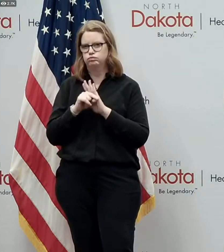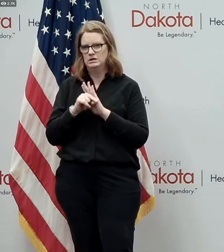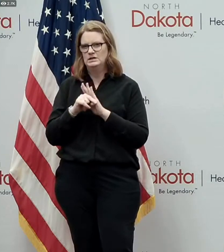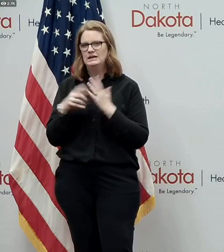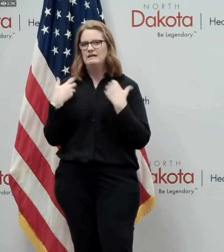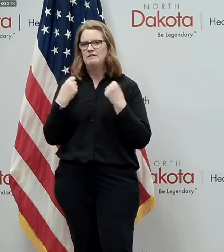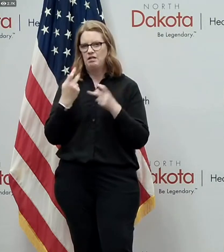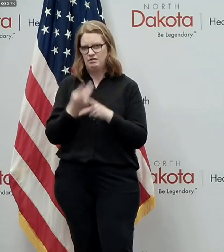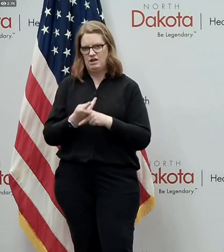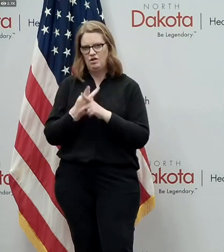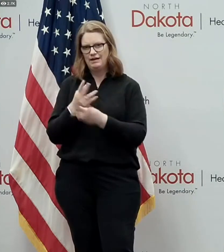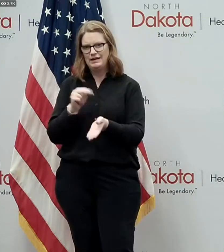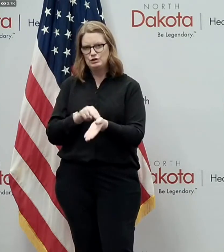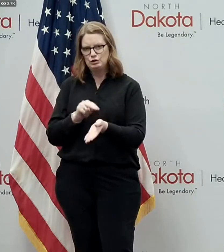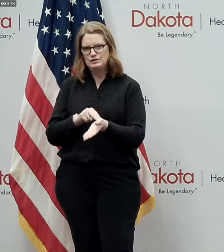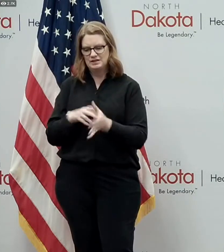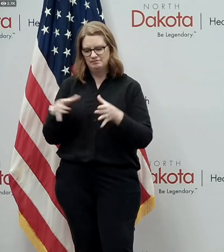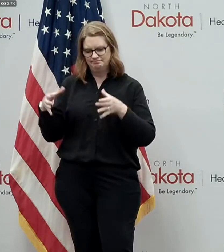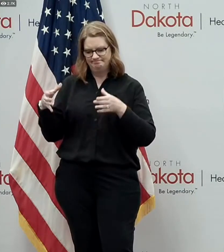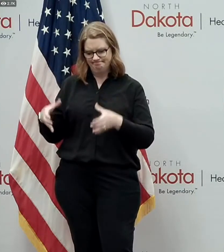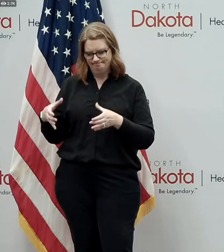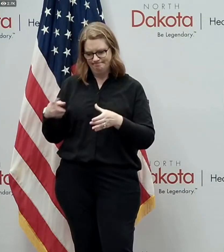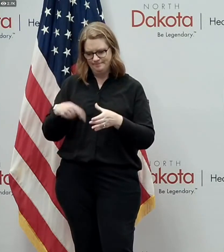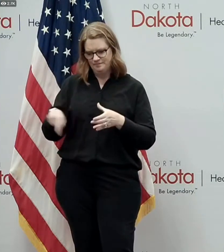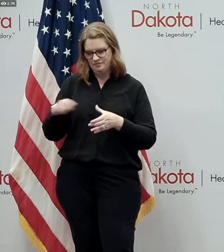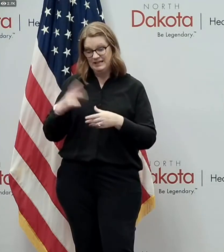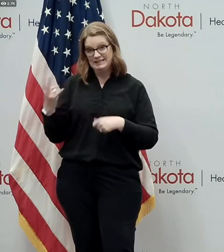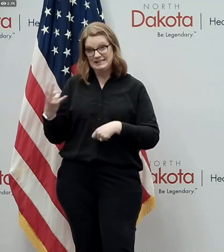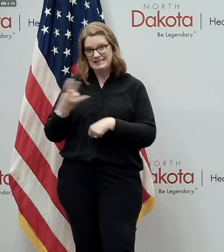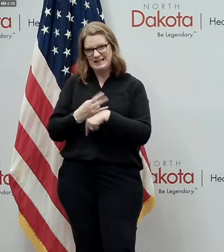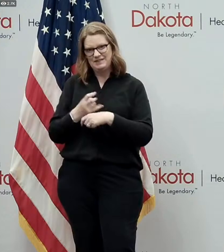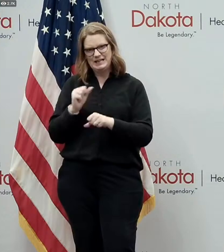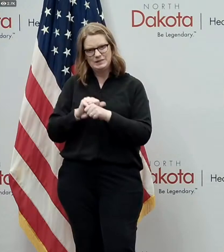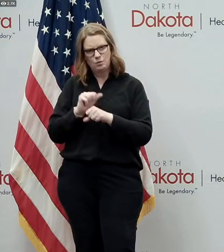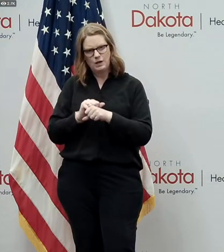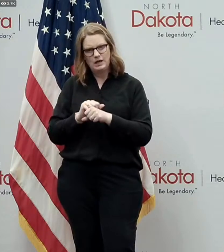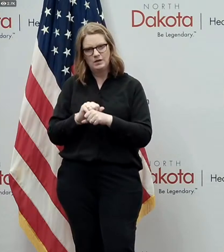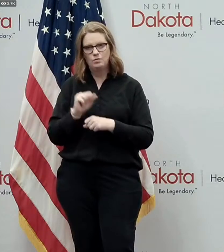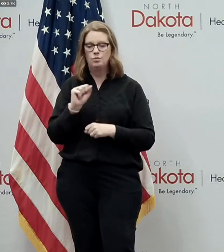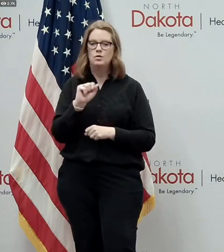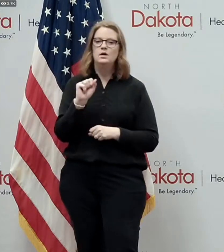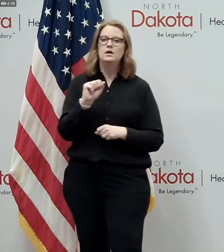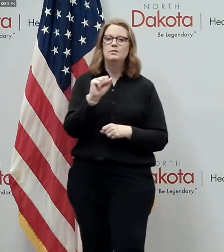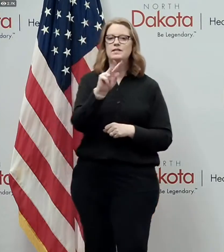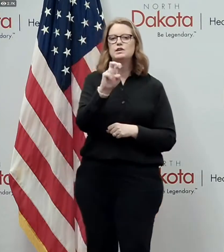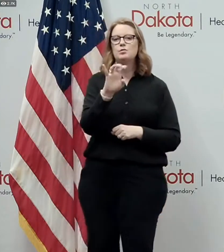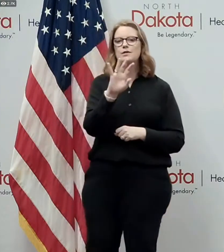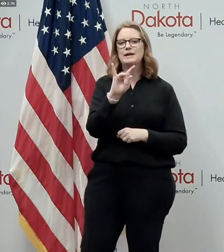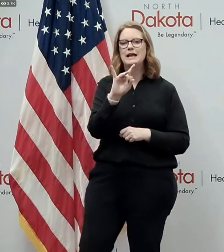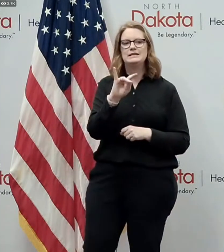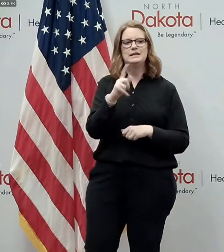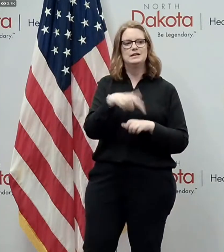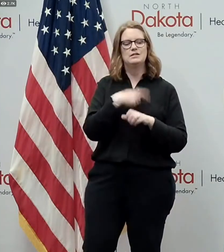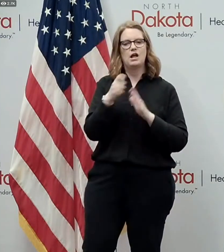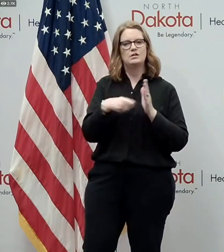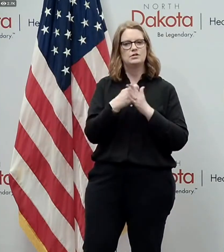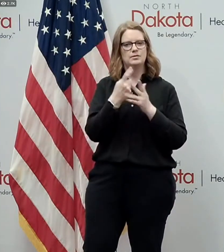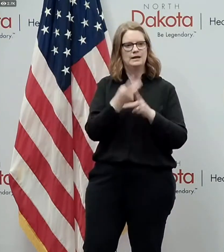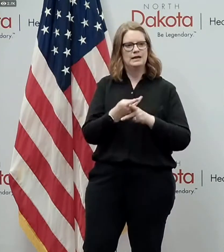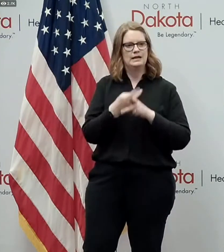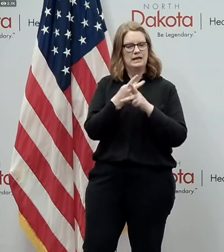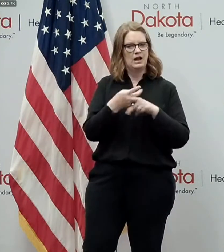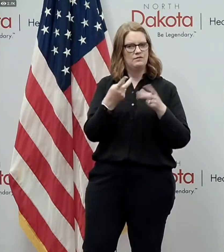they're working again 7 days a week with the 218 long-term care facilities in North